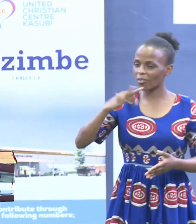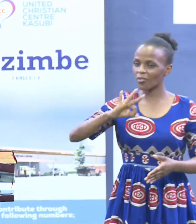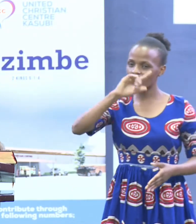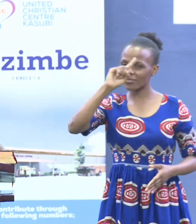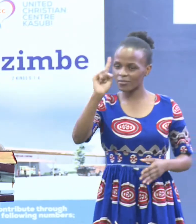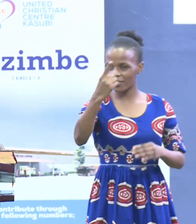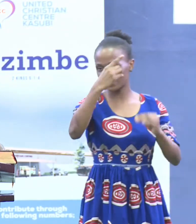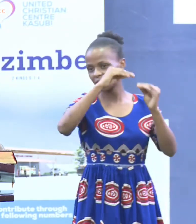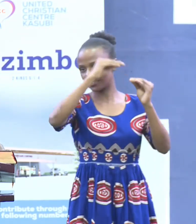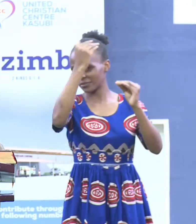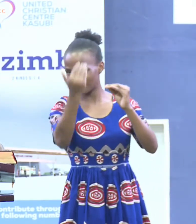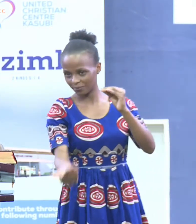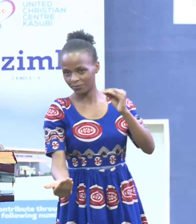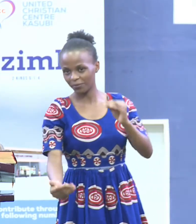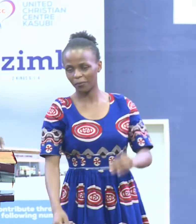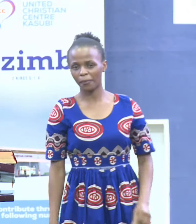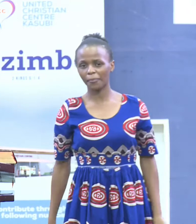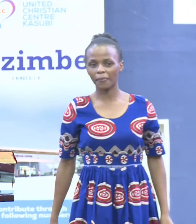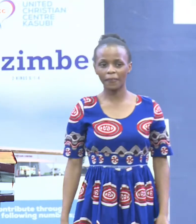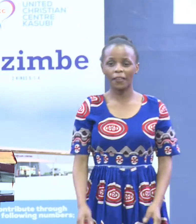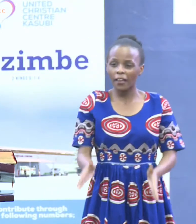And he used the mystery of the